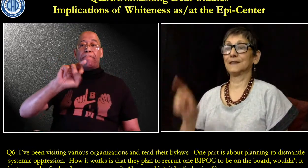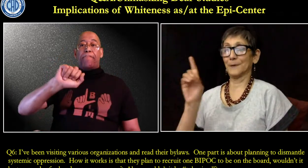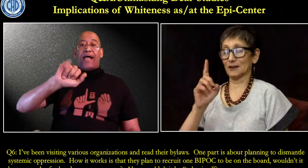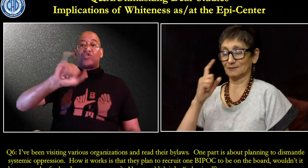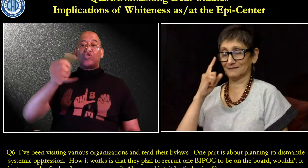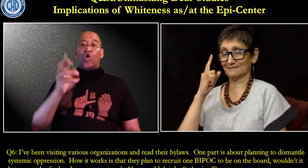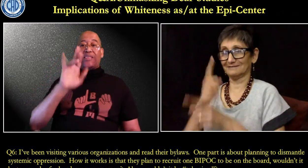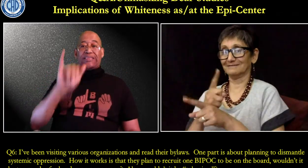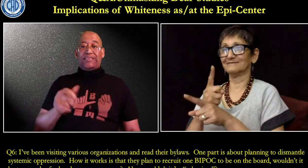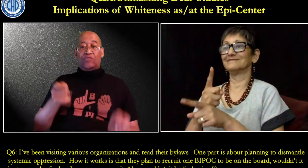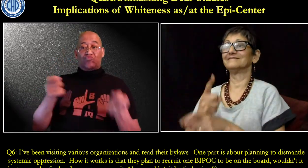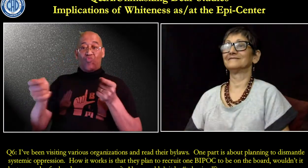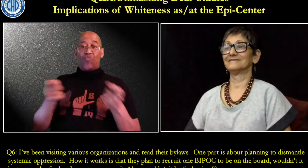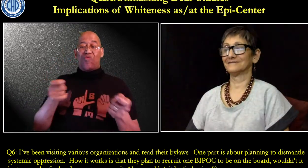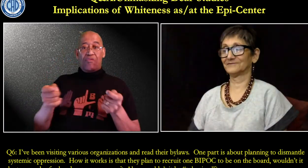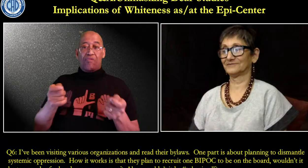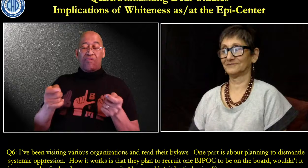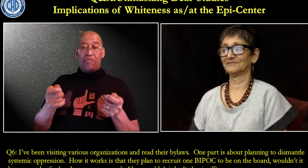democracy,